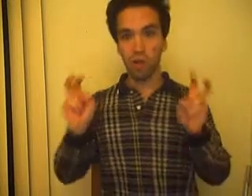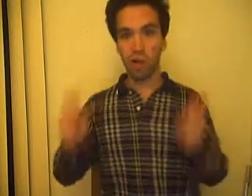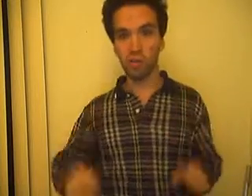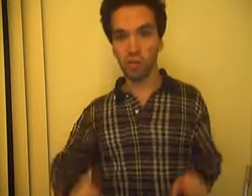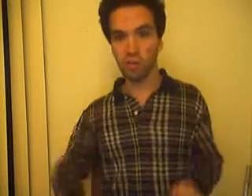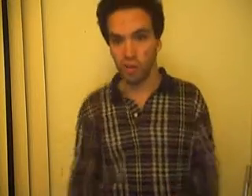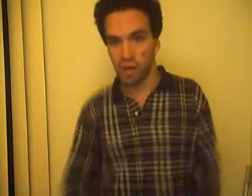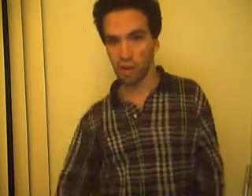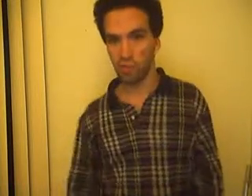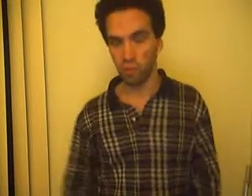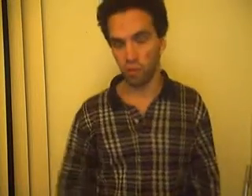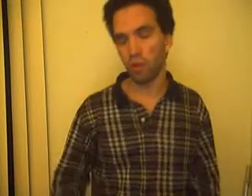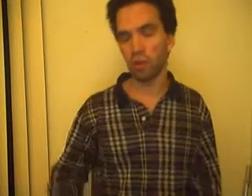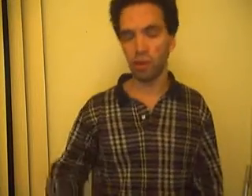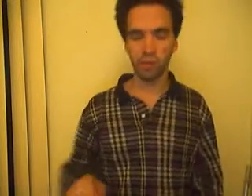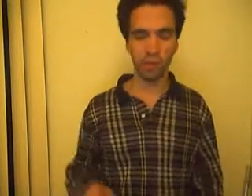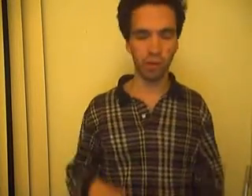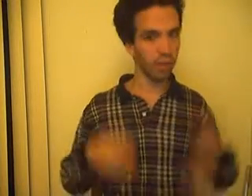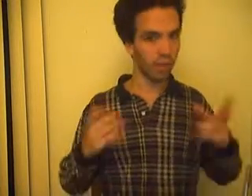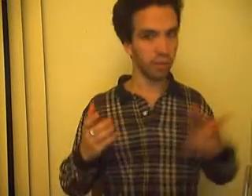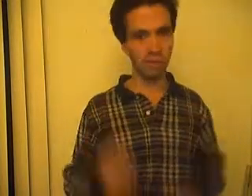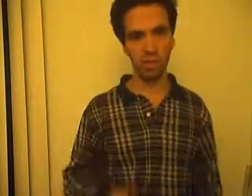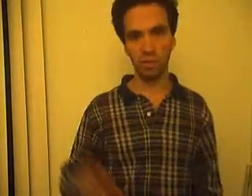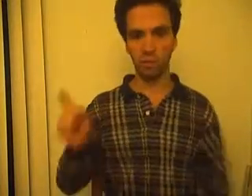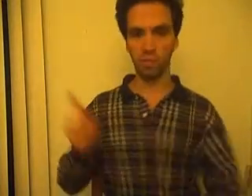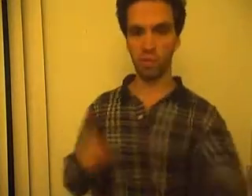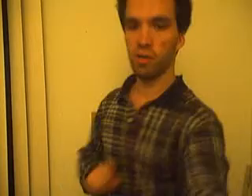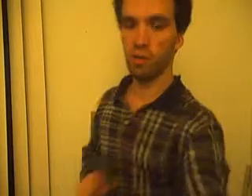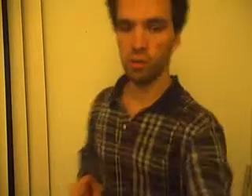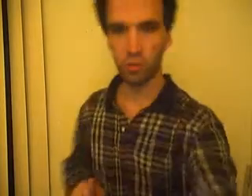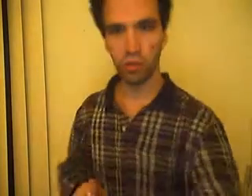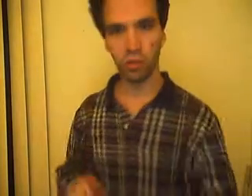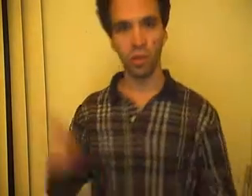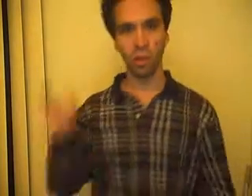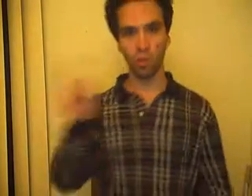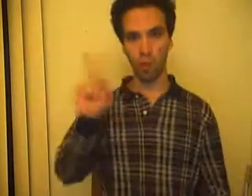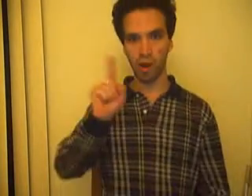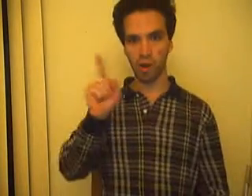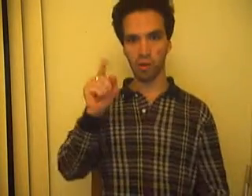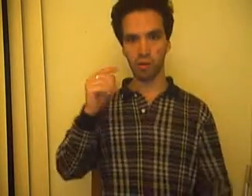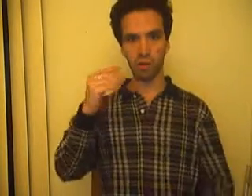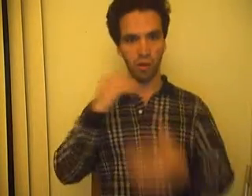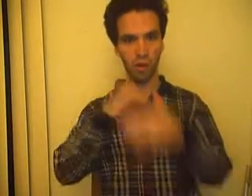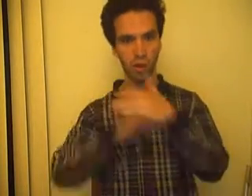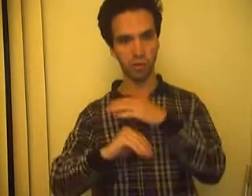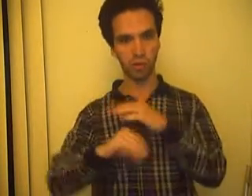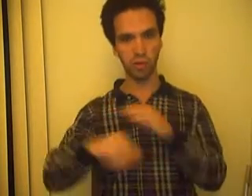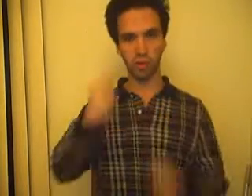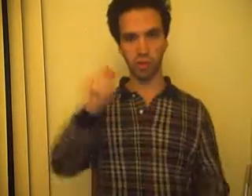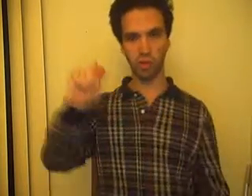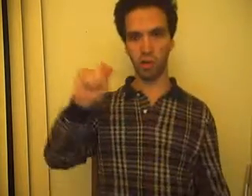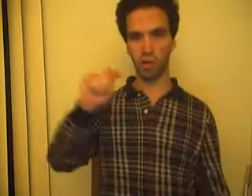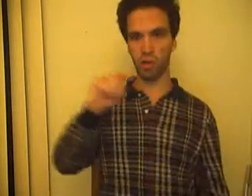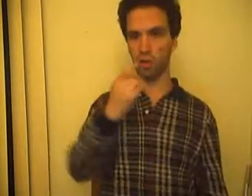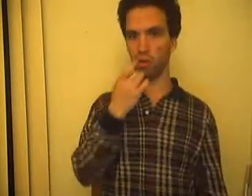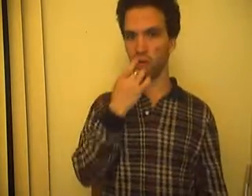under the light of the moon. So again, C would be where under the